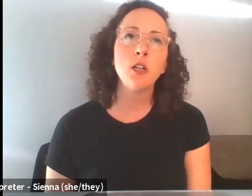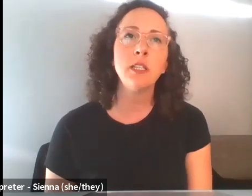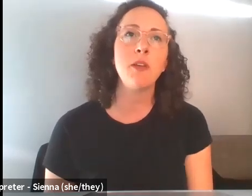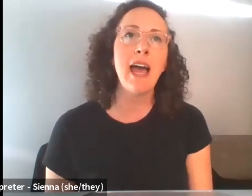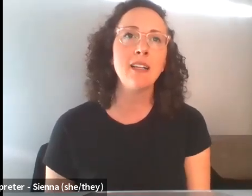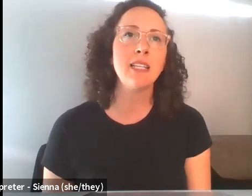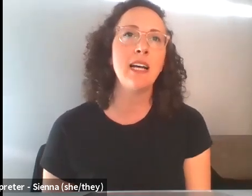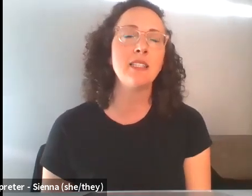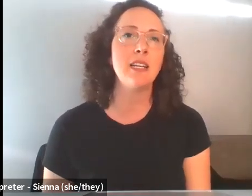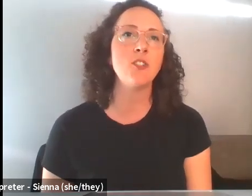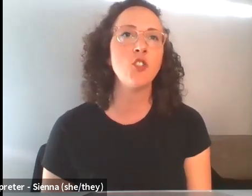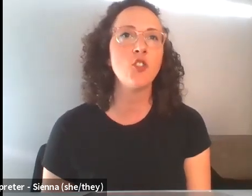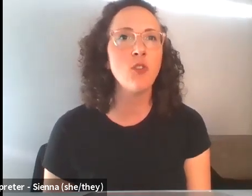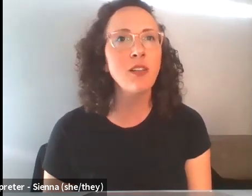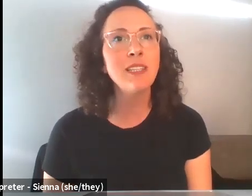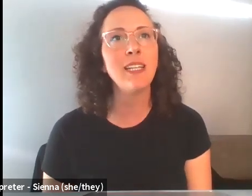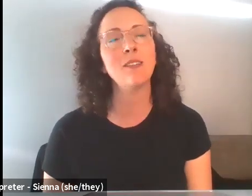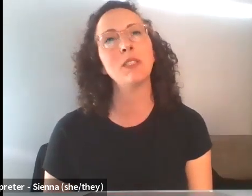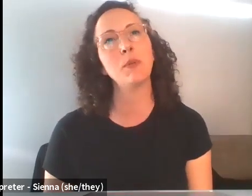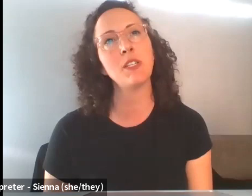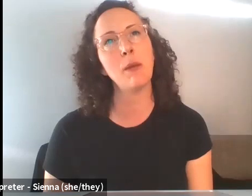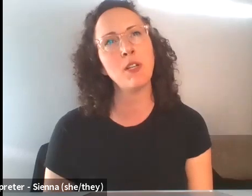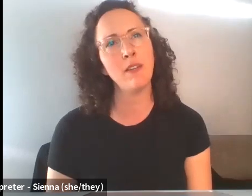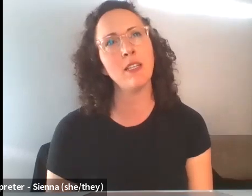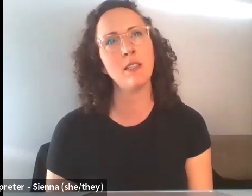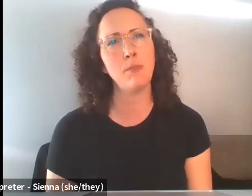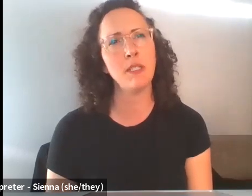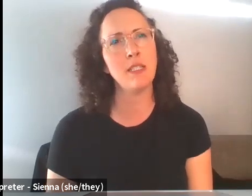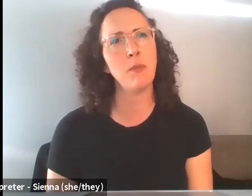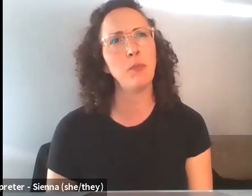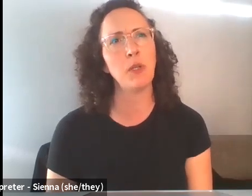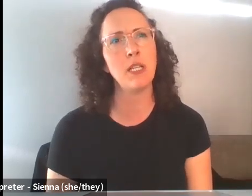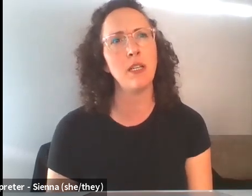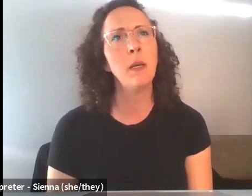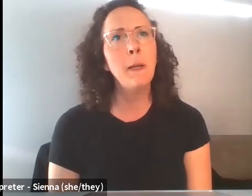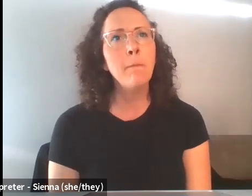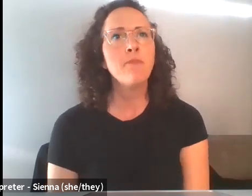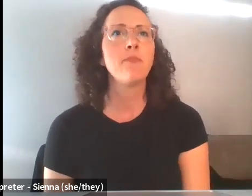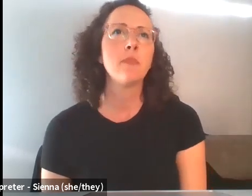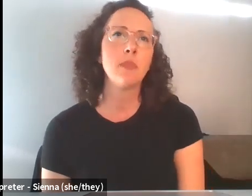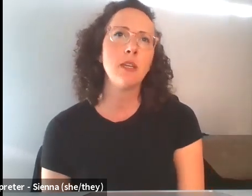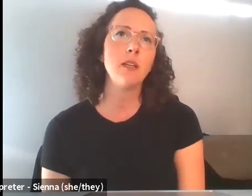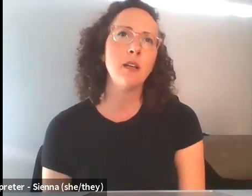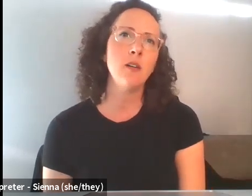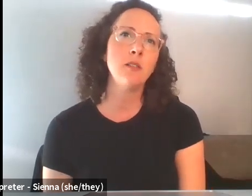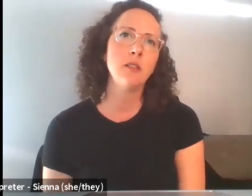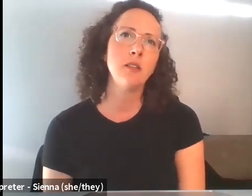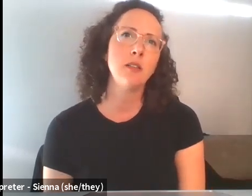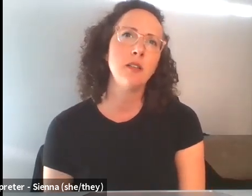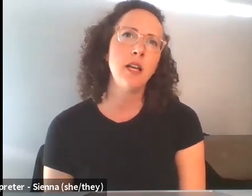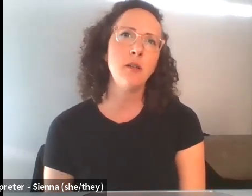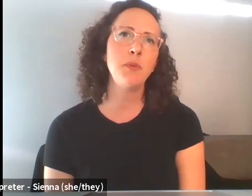like struggling with access and struggling with the perception of us as a disabled person, you